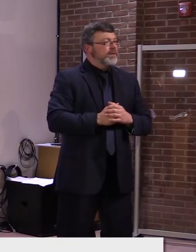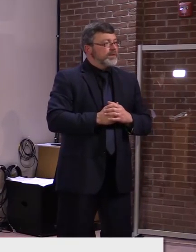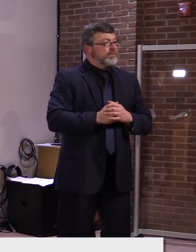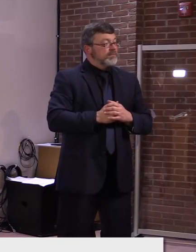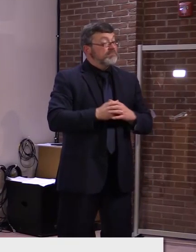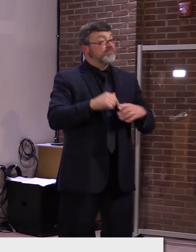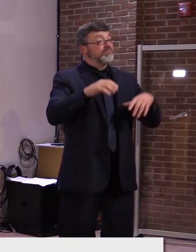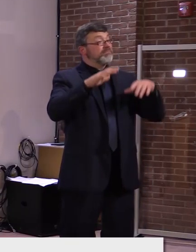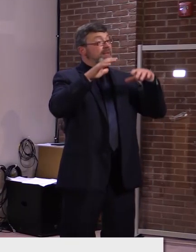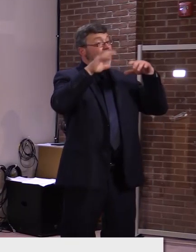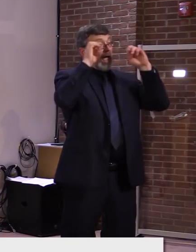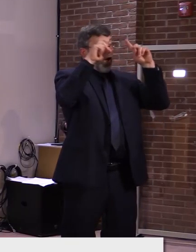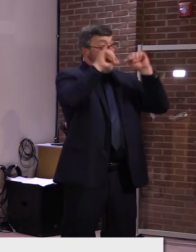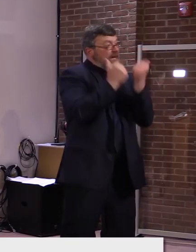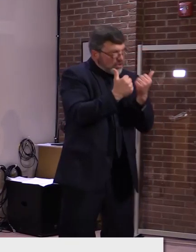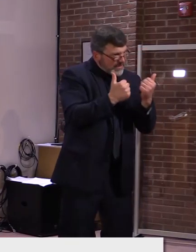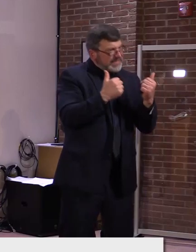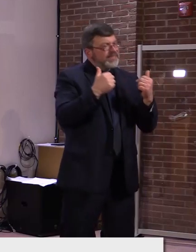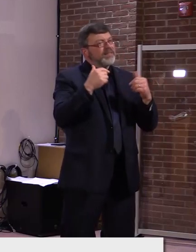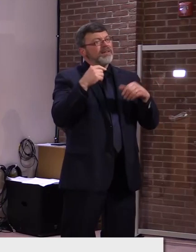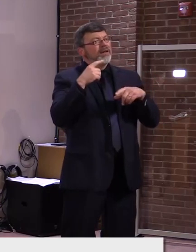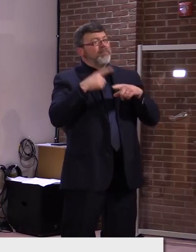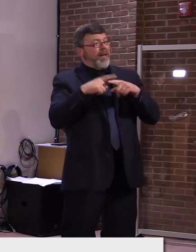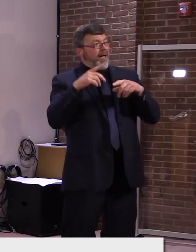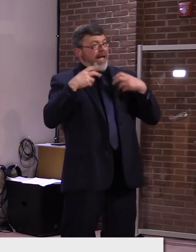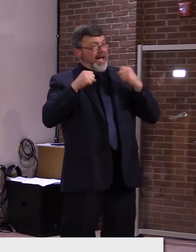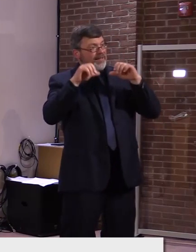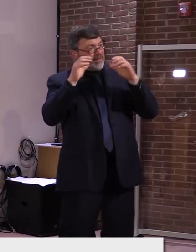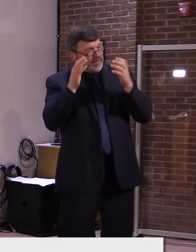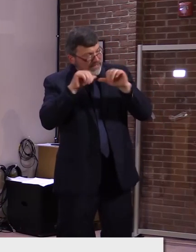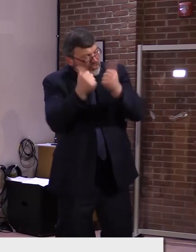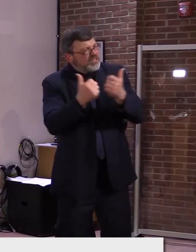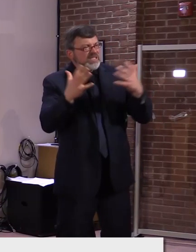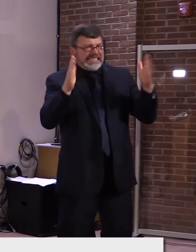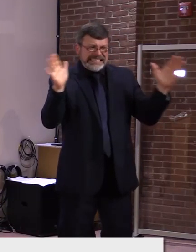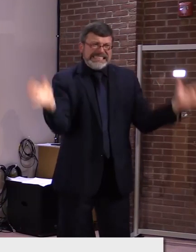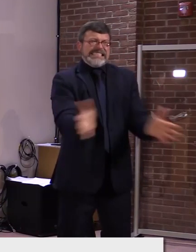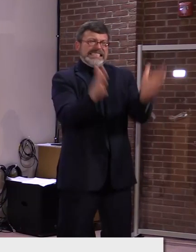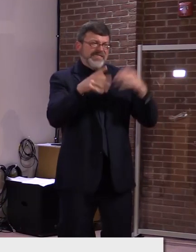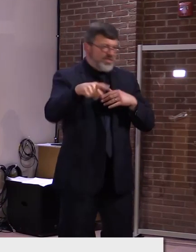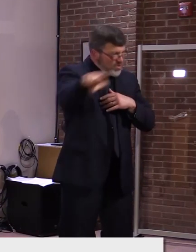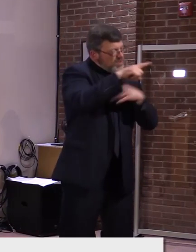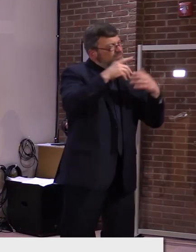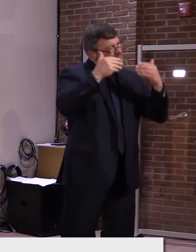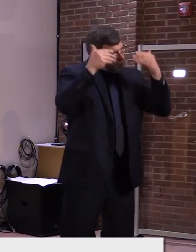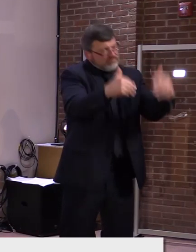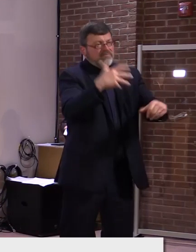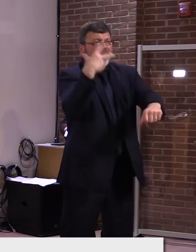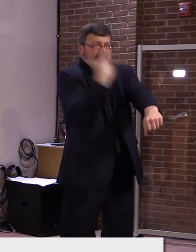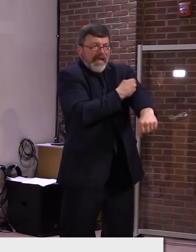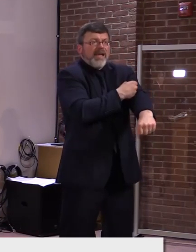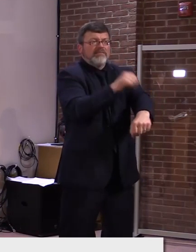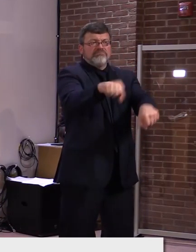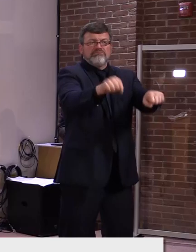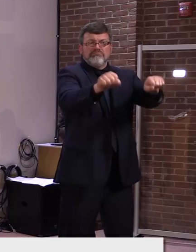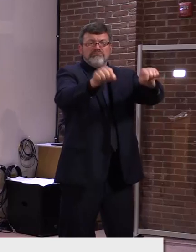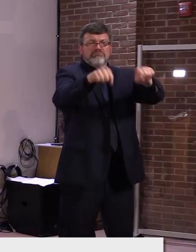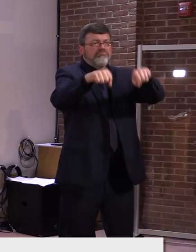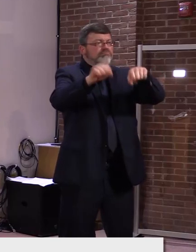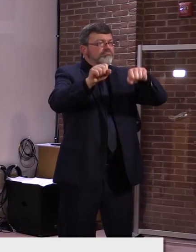their communities to get vaccinated. In the coming days, we'll be providing resources and toolkits to our school districts to help them talk